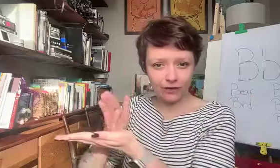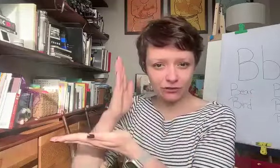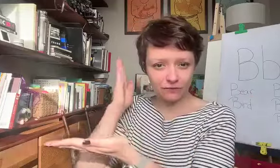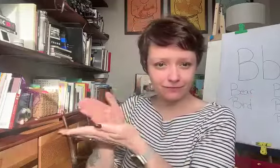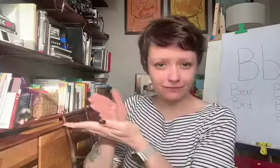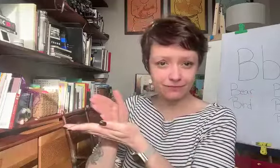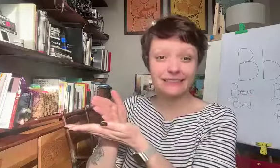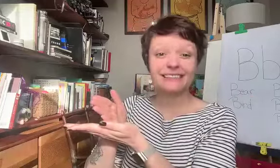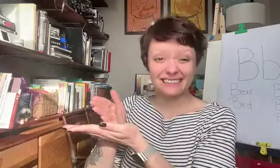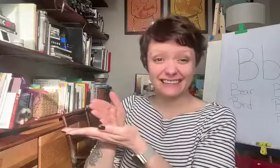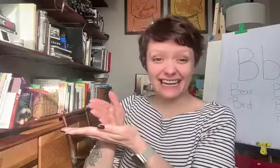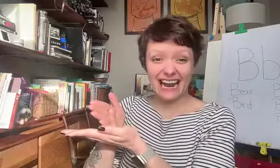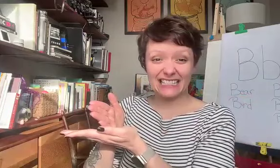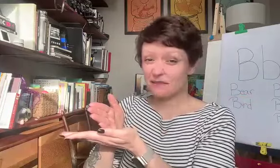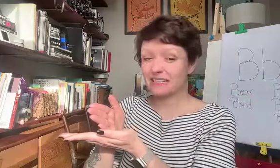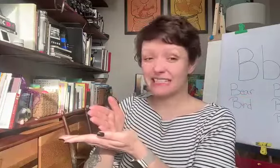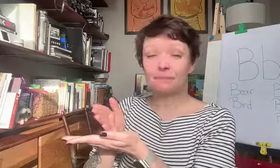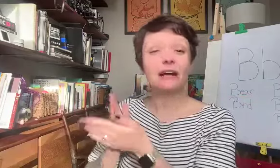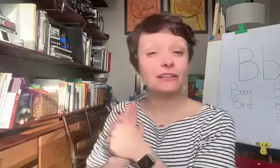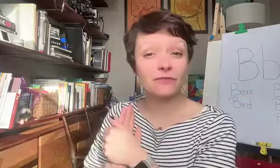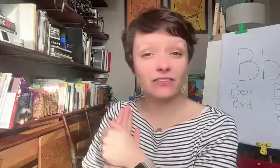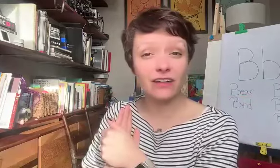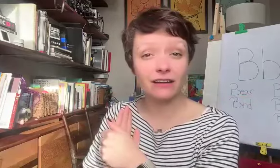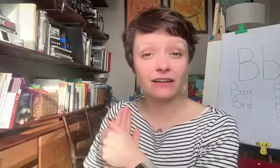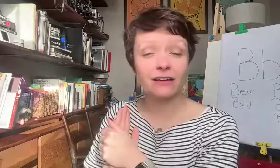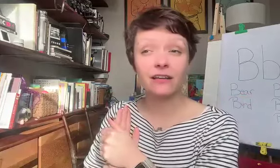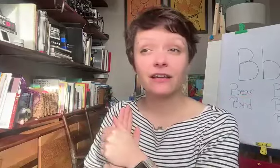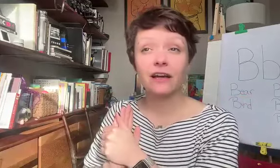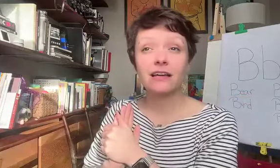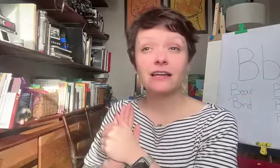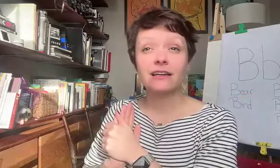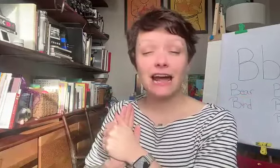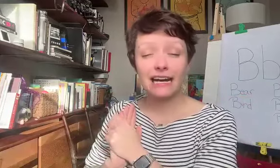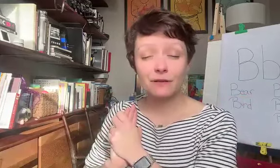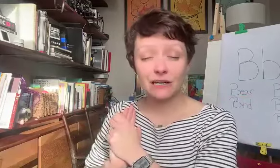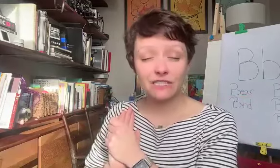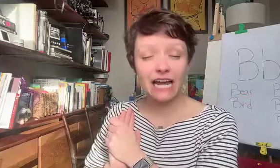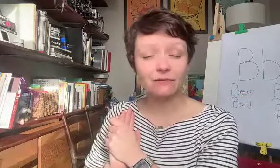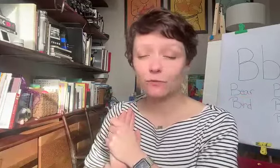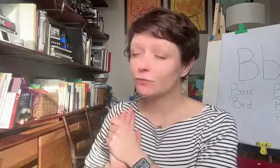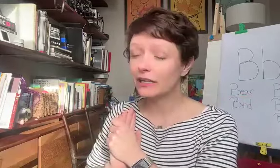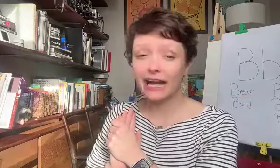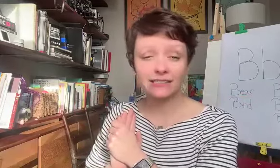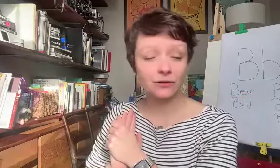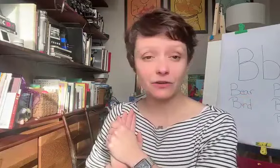works, it ends it. It means stop. Now, here's the funny thing. 90% of sign really has to do with your